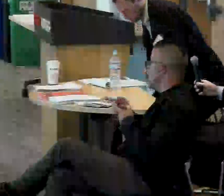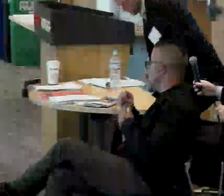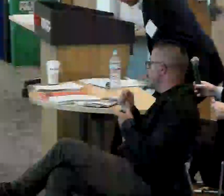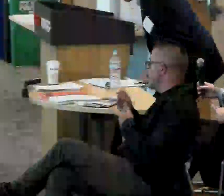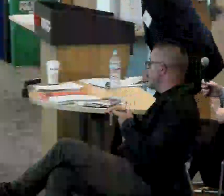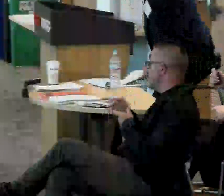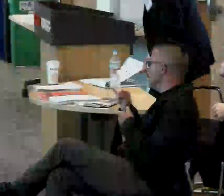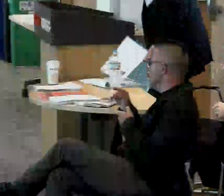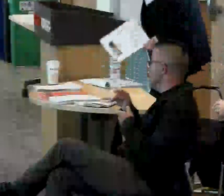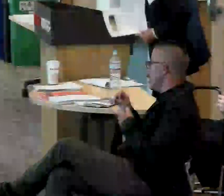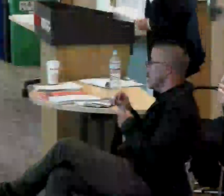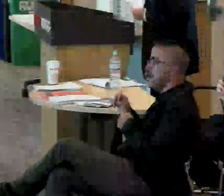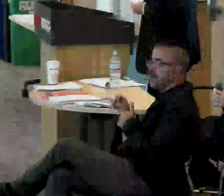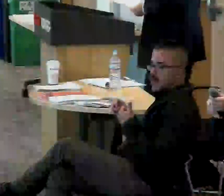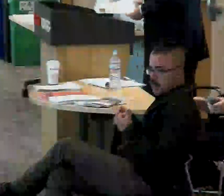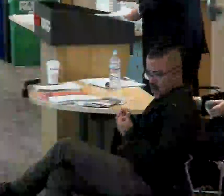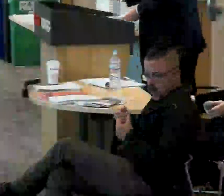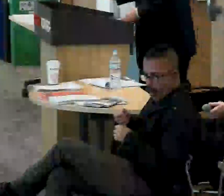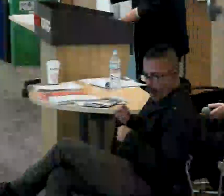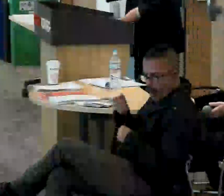don't you hold that? I'll hold that.